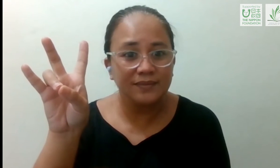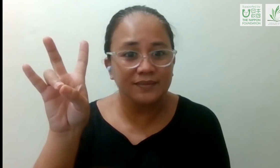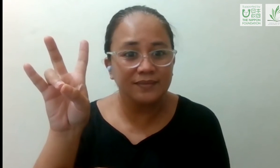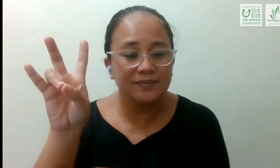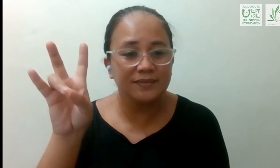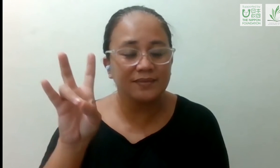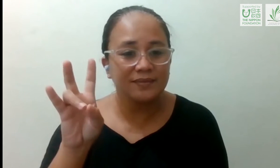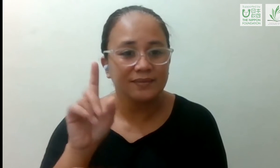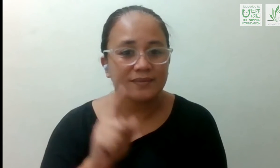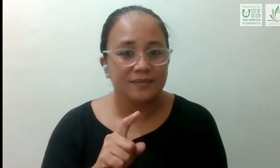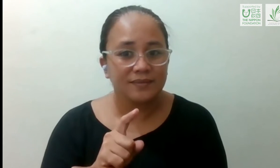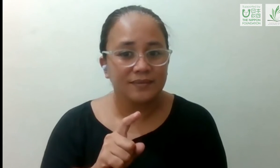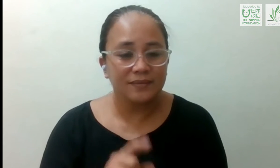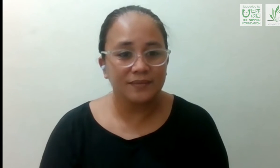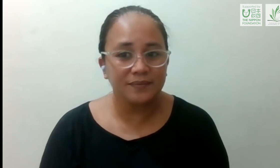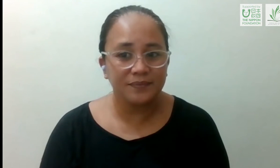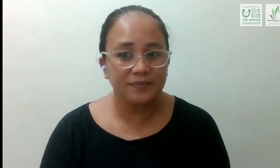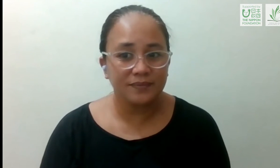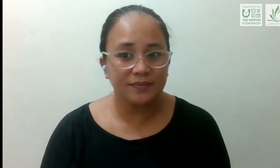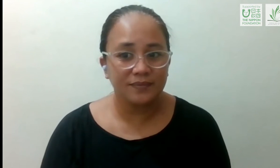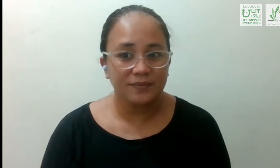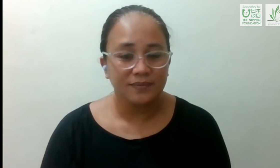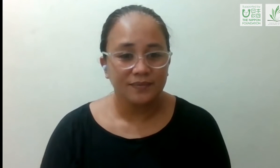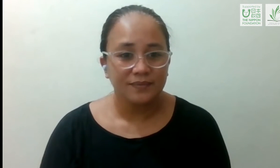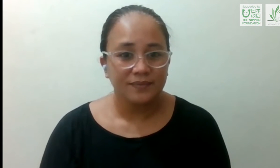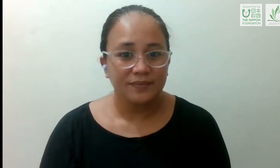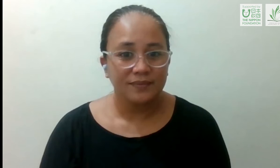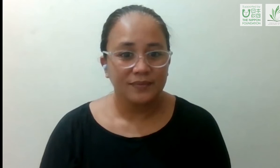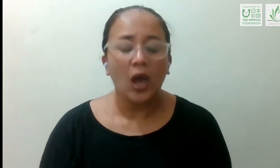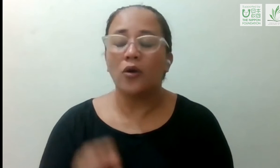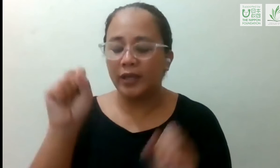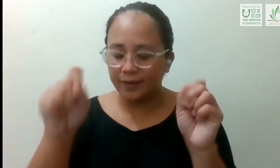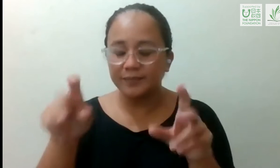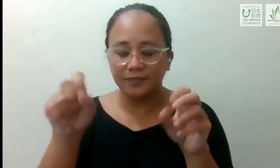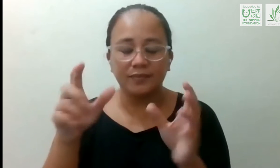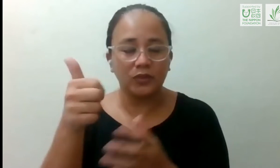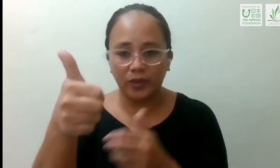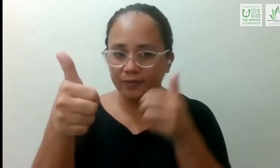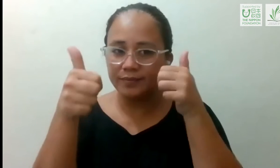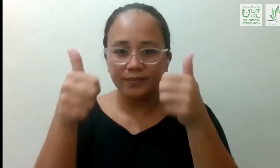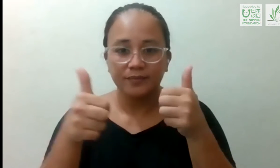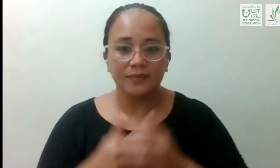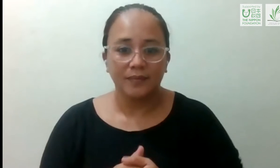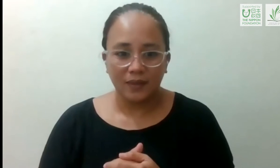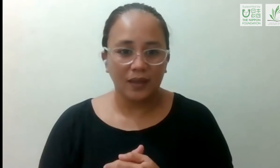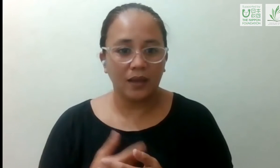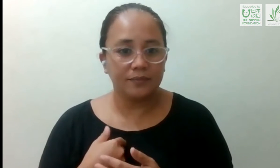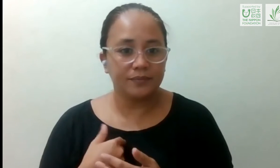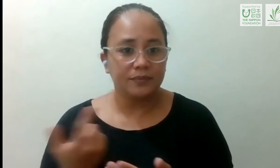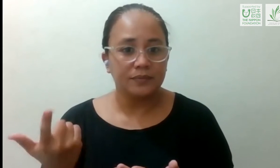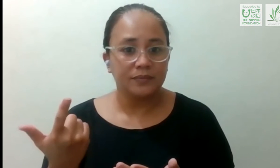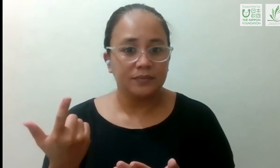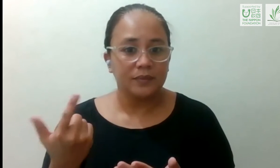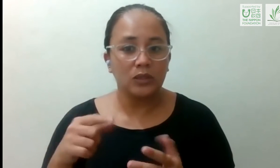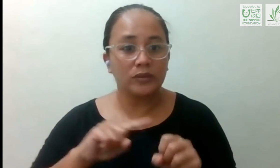We're done lesson 7, sir. This is Shaq. We're on lesson 8. Okay, all right. So then let's